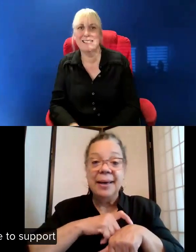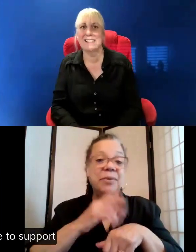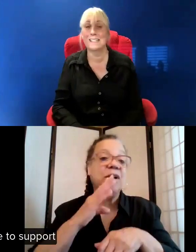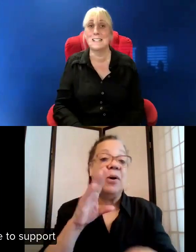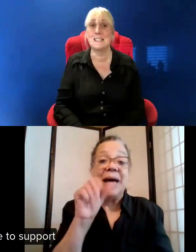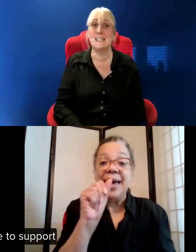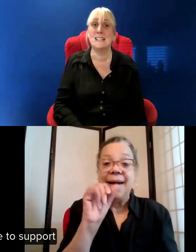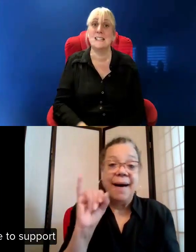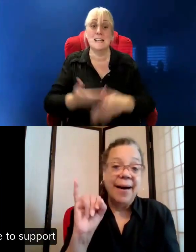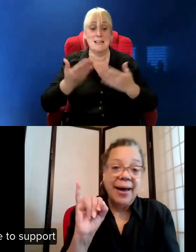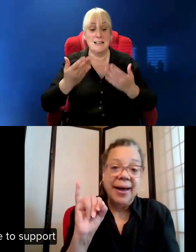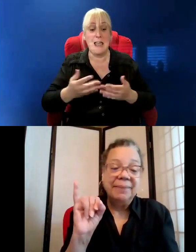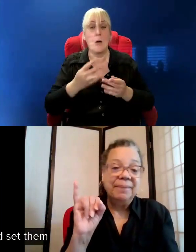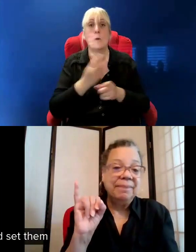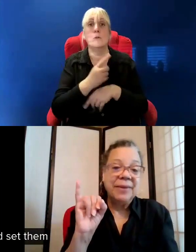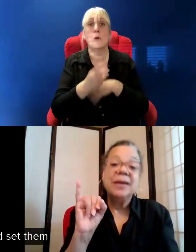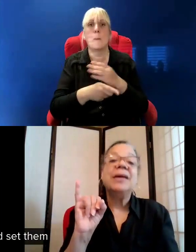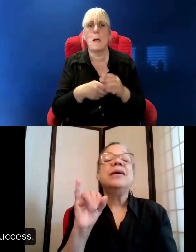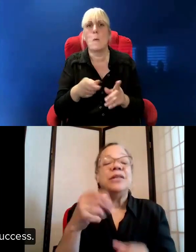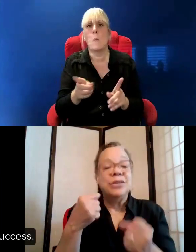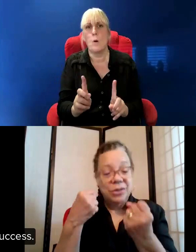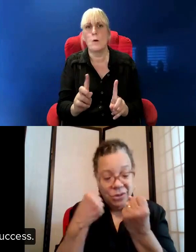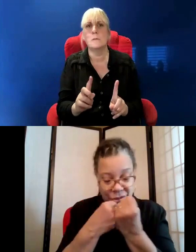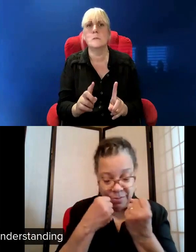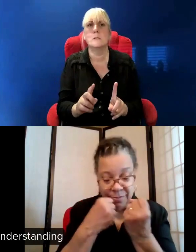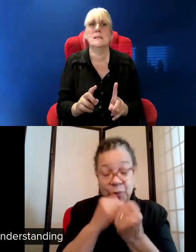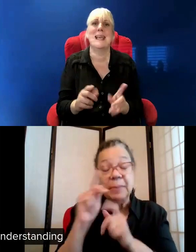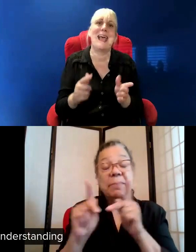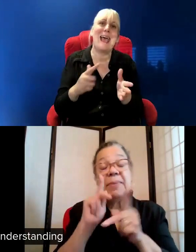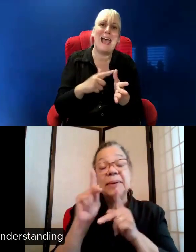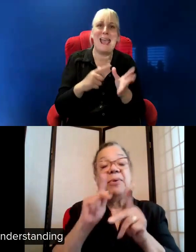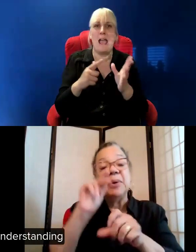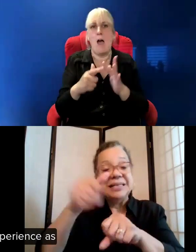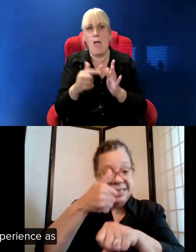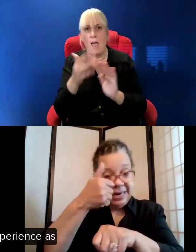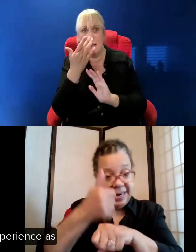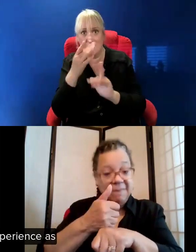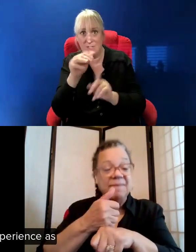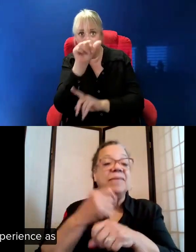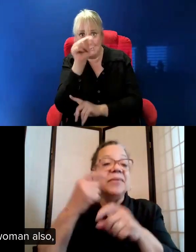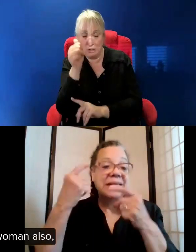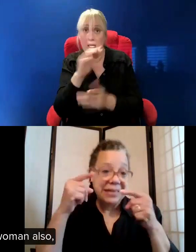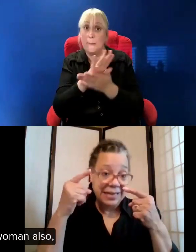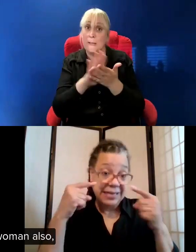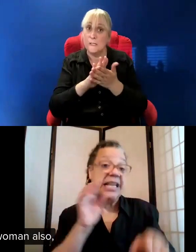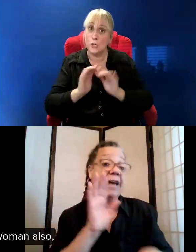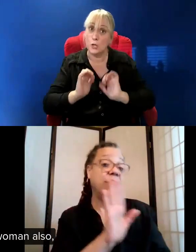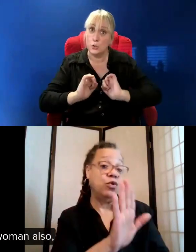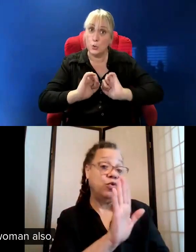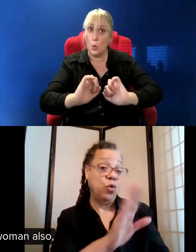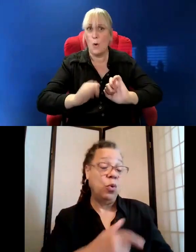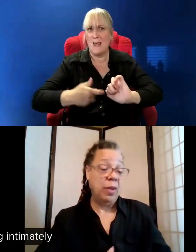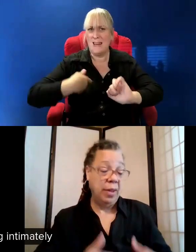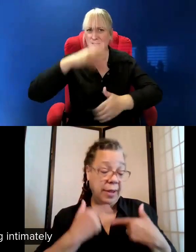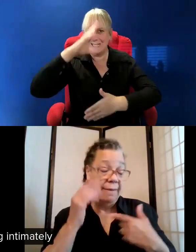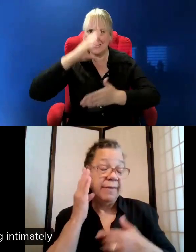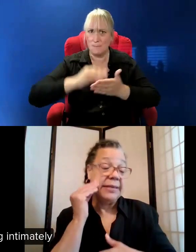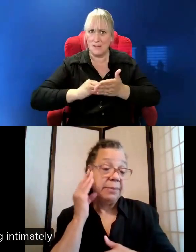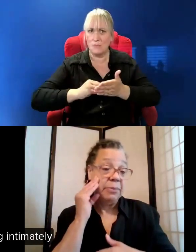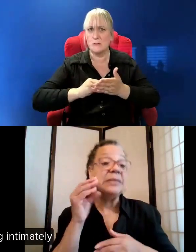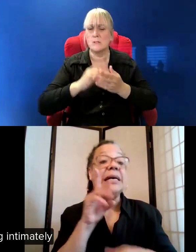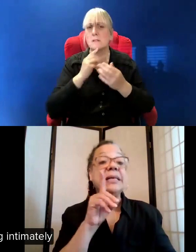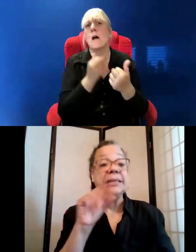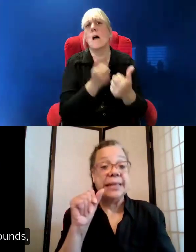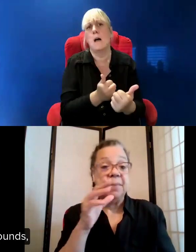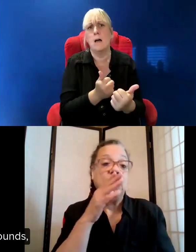AI, to be able to support people and set them up for success, having your understanding and lived experience as a disabled woman also, but